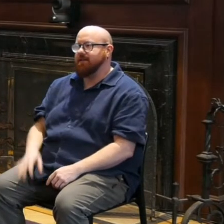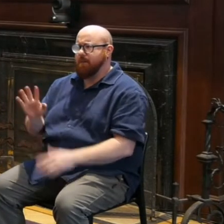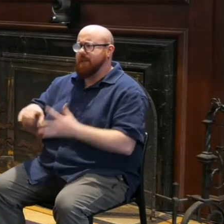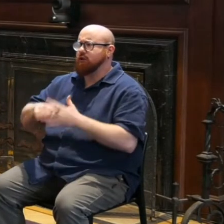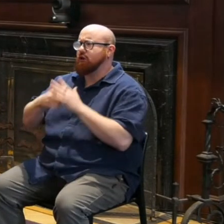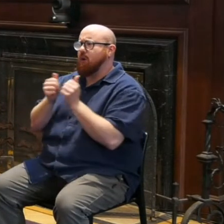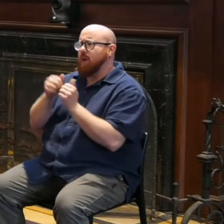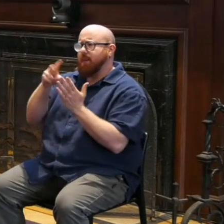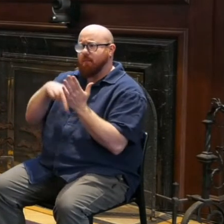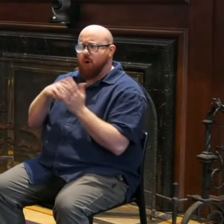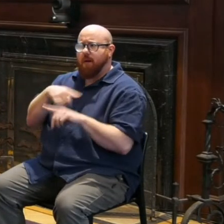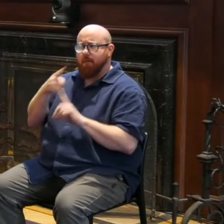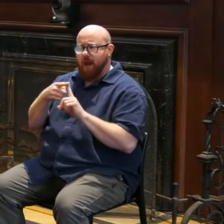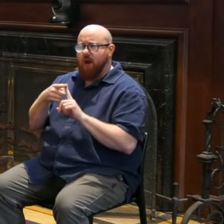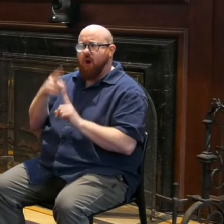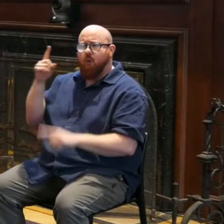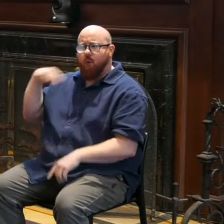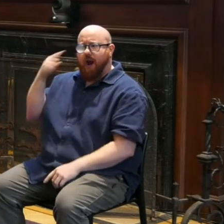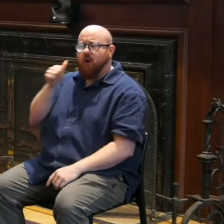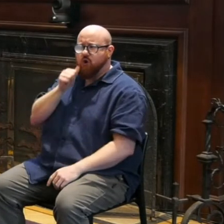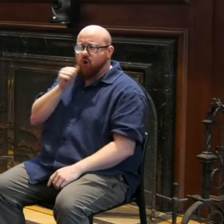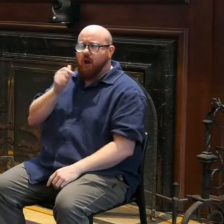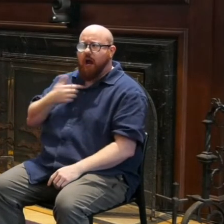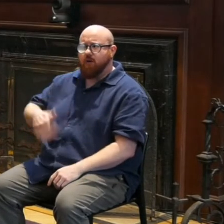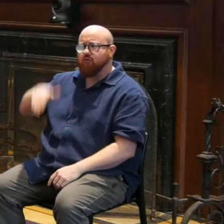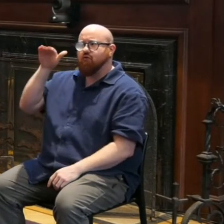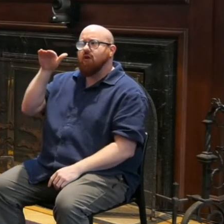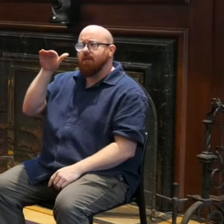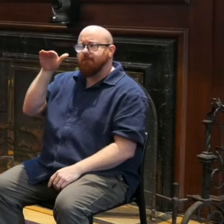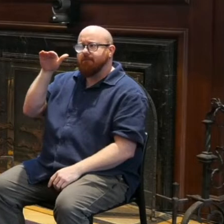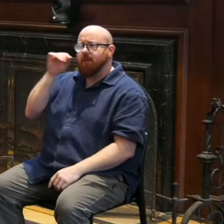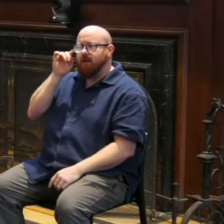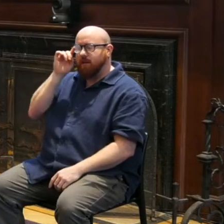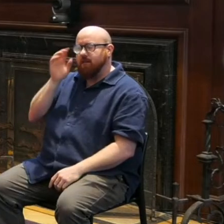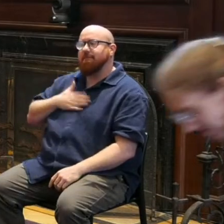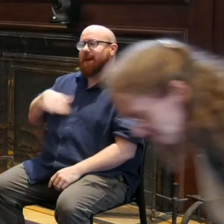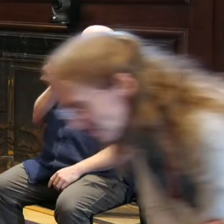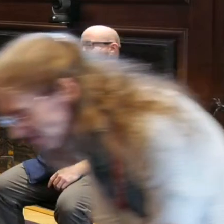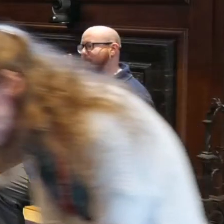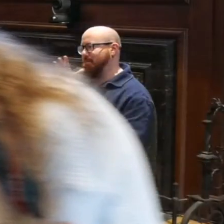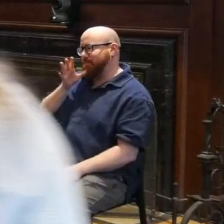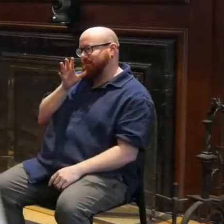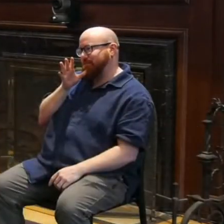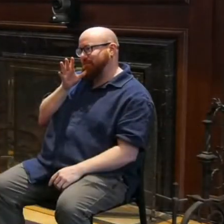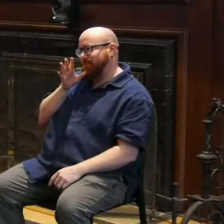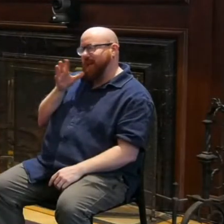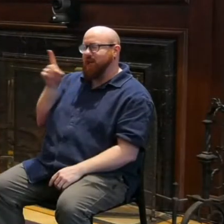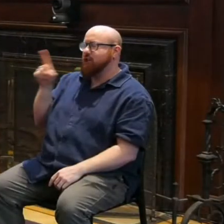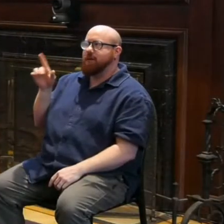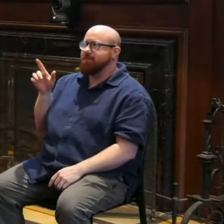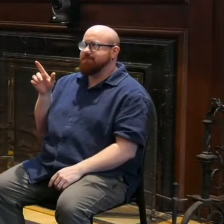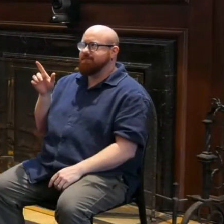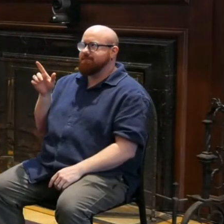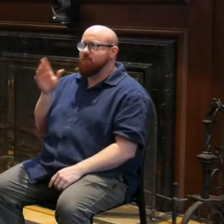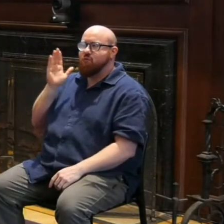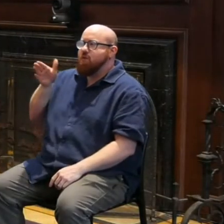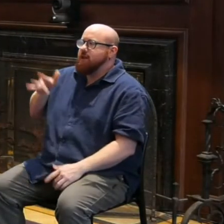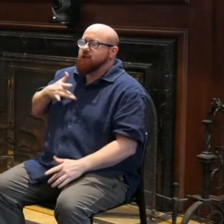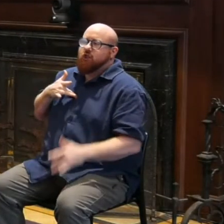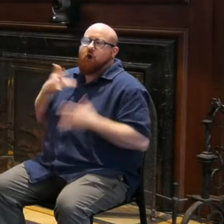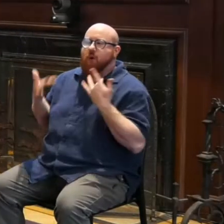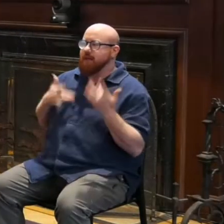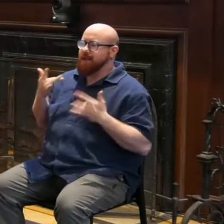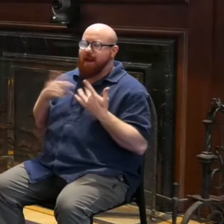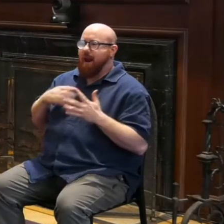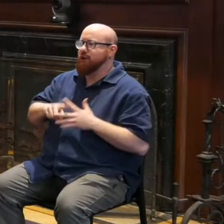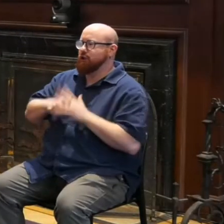a wild girl that I grew up with, my mother. And she would be thrilled to know that I was starting the